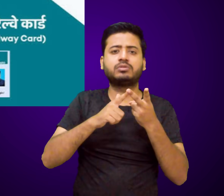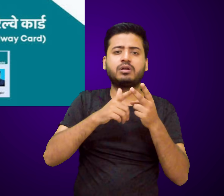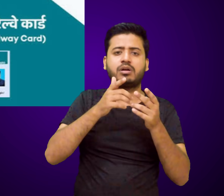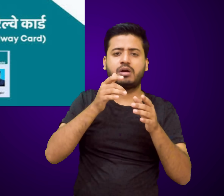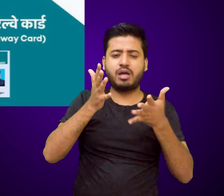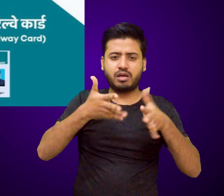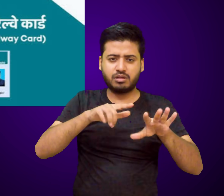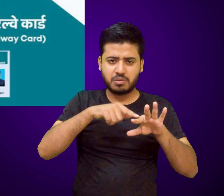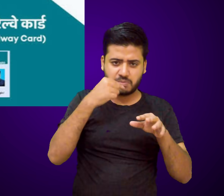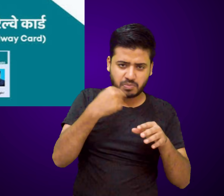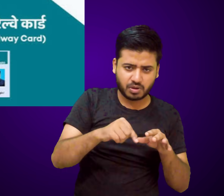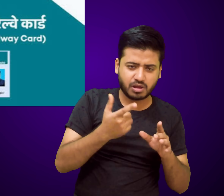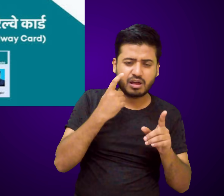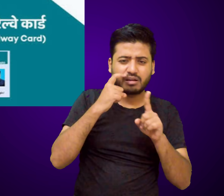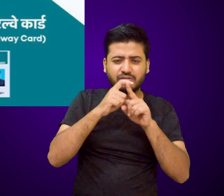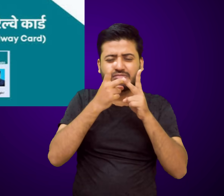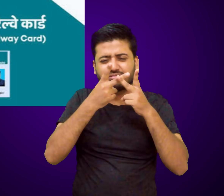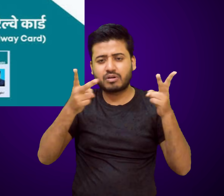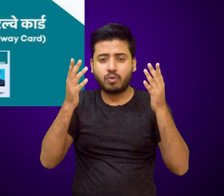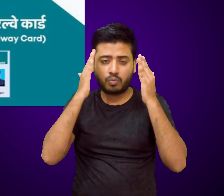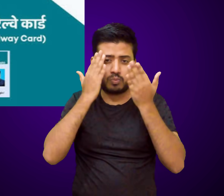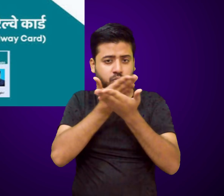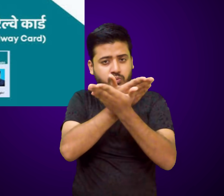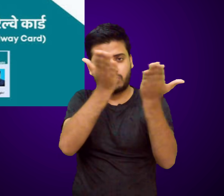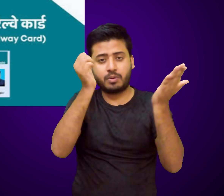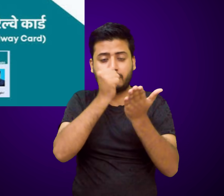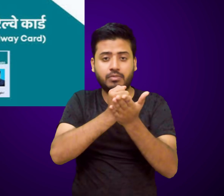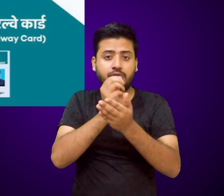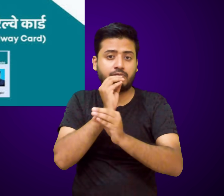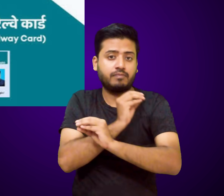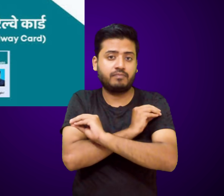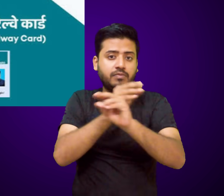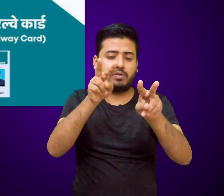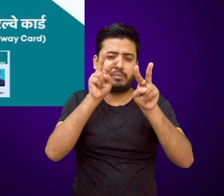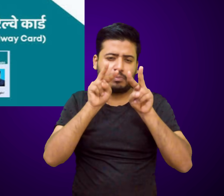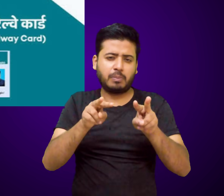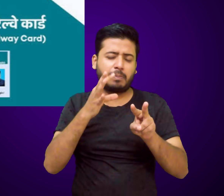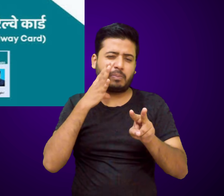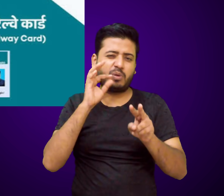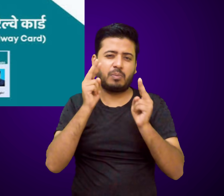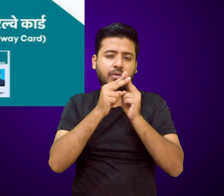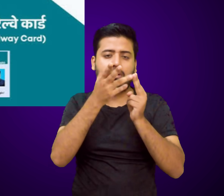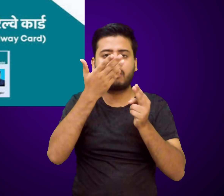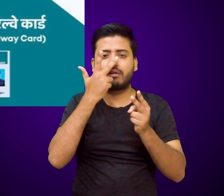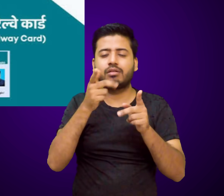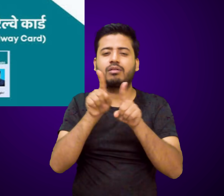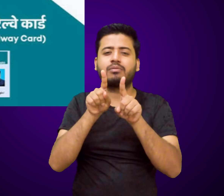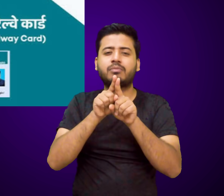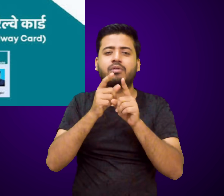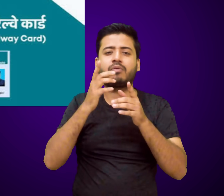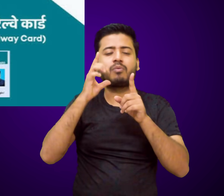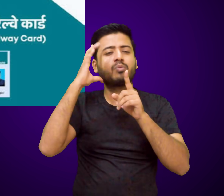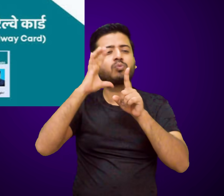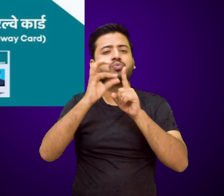particularly challenging. False declarations. Any false information provided in the application will result in